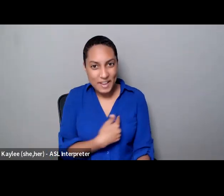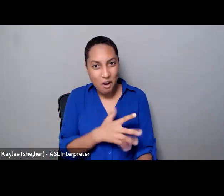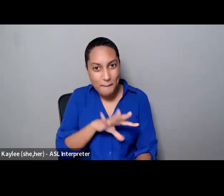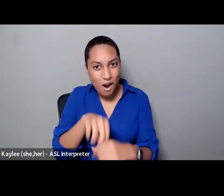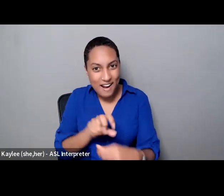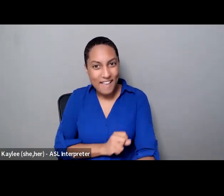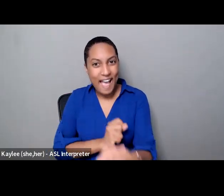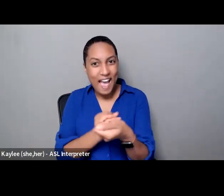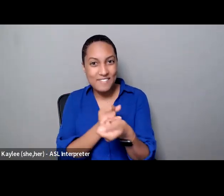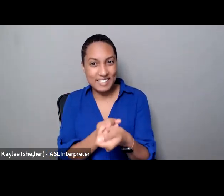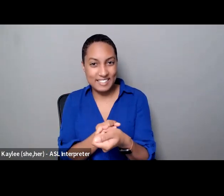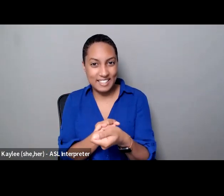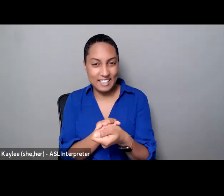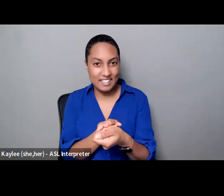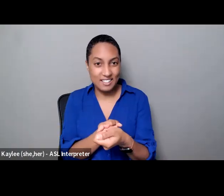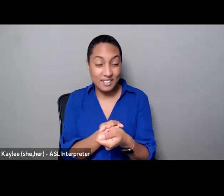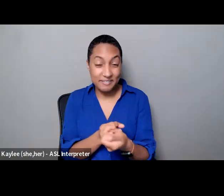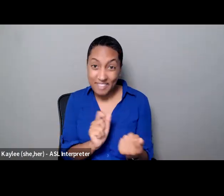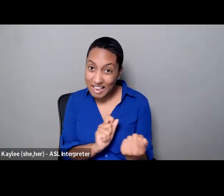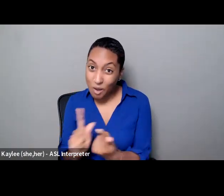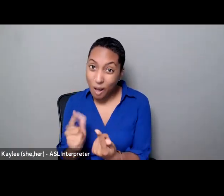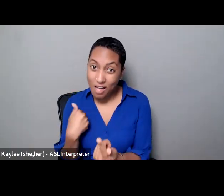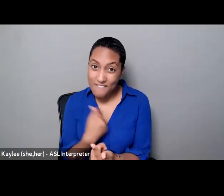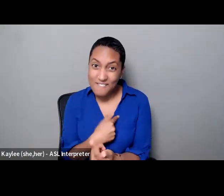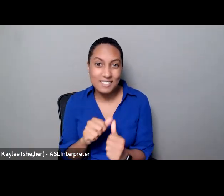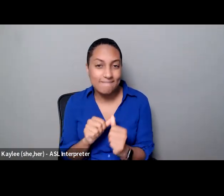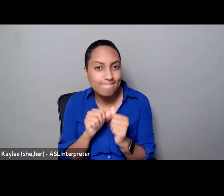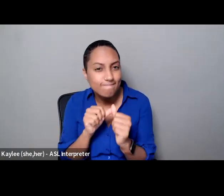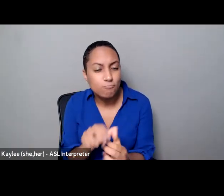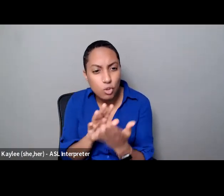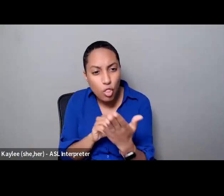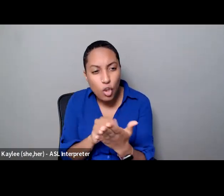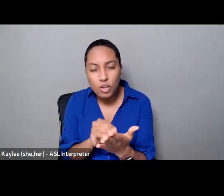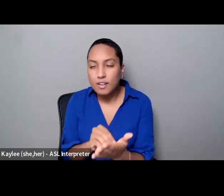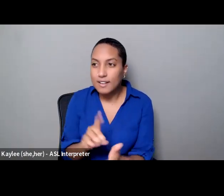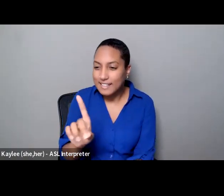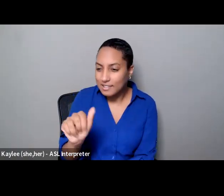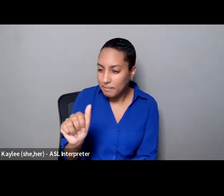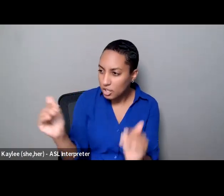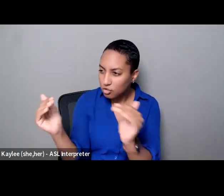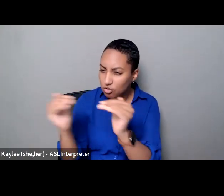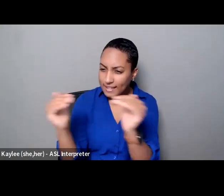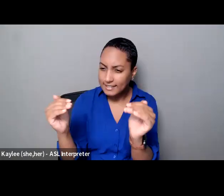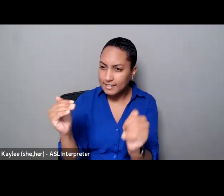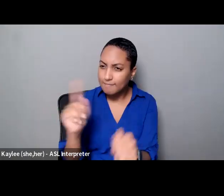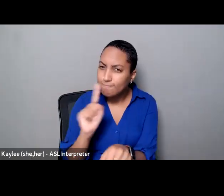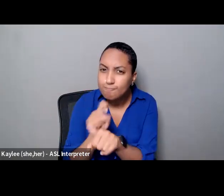are continuously learning what true disability justice means.